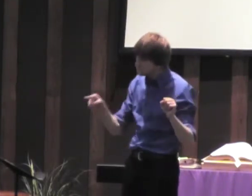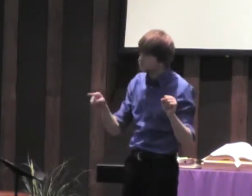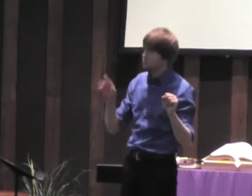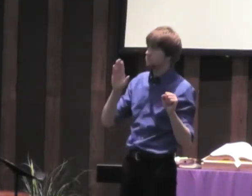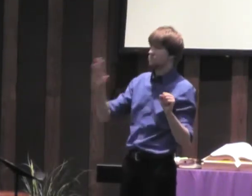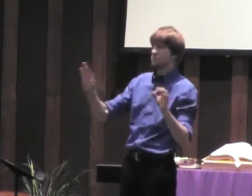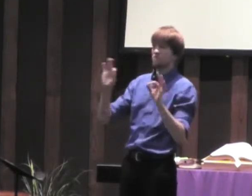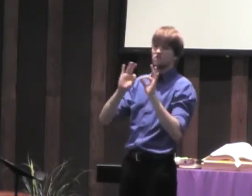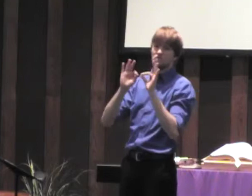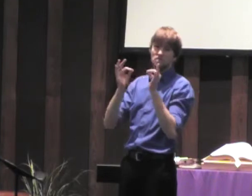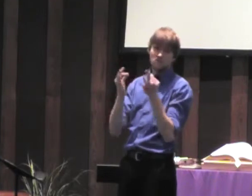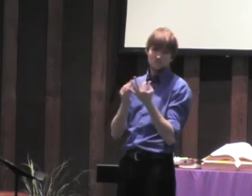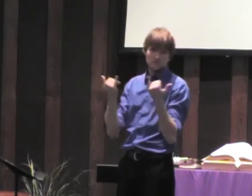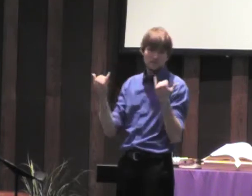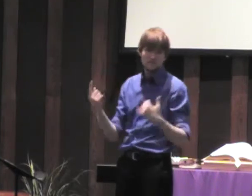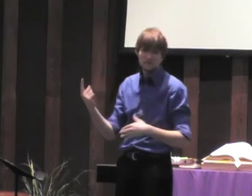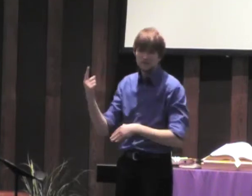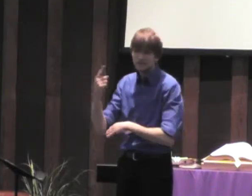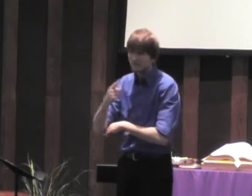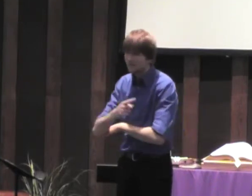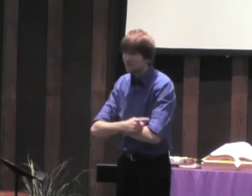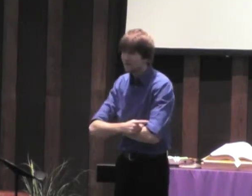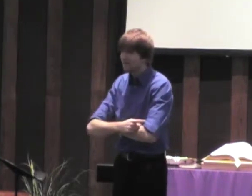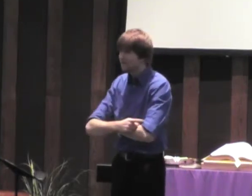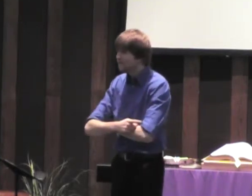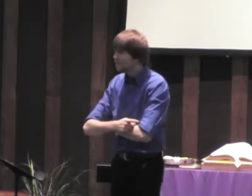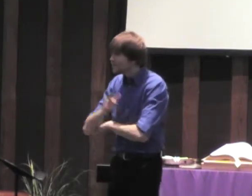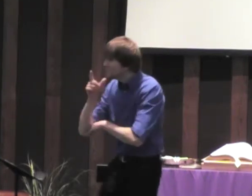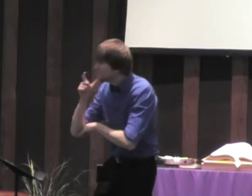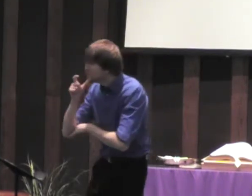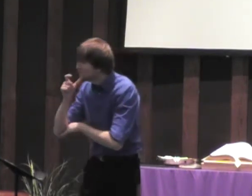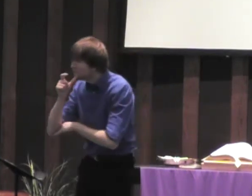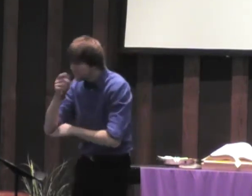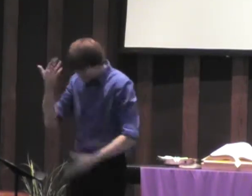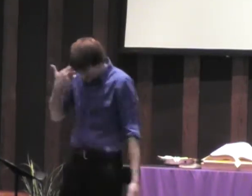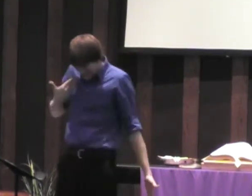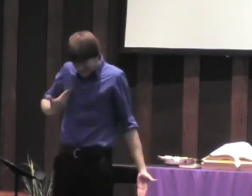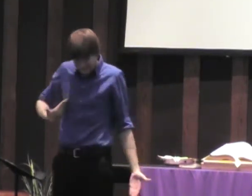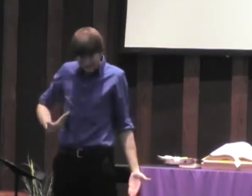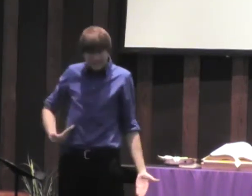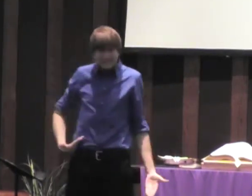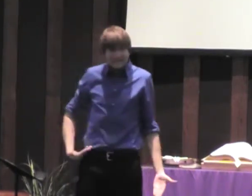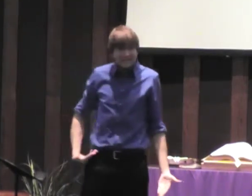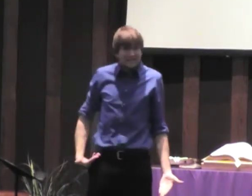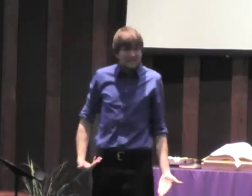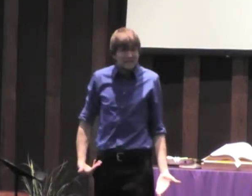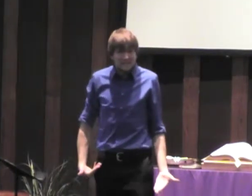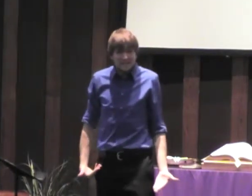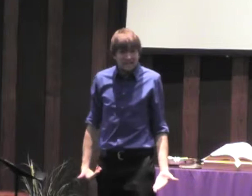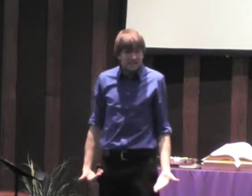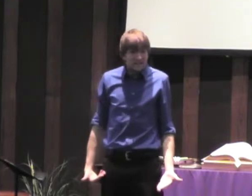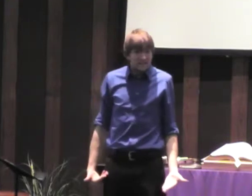salvation for you and your family has come today." Who am I?